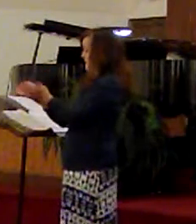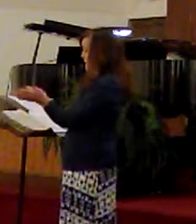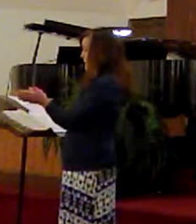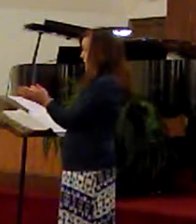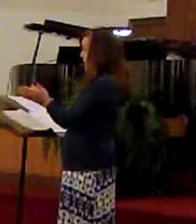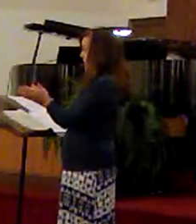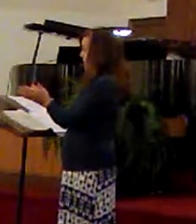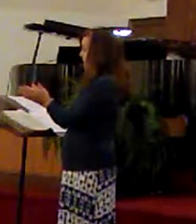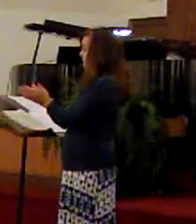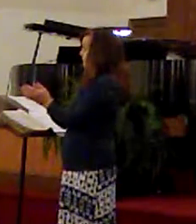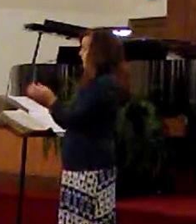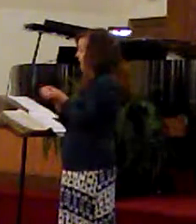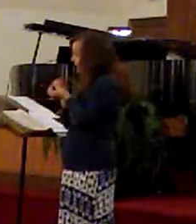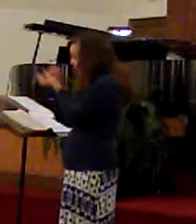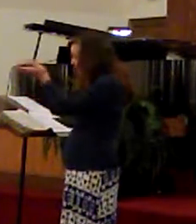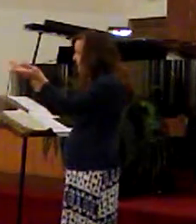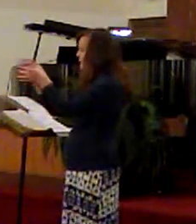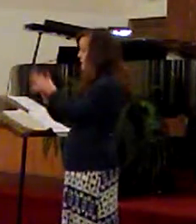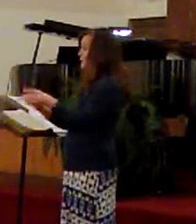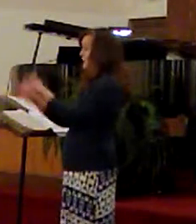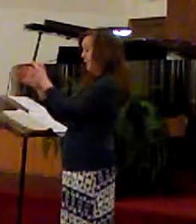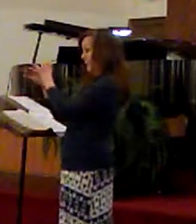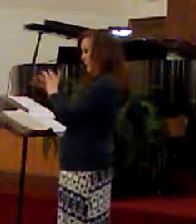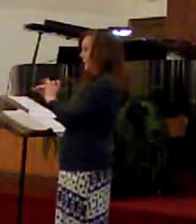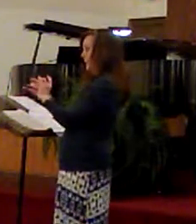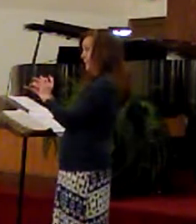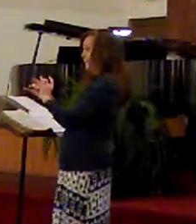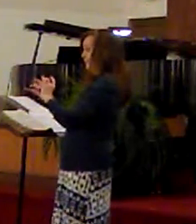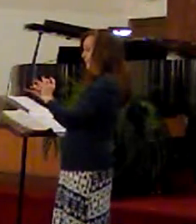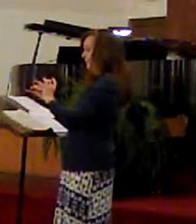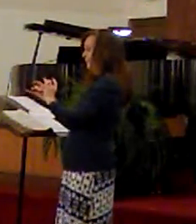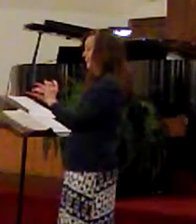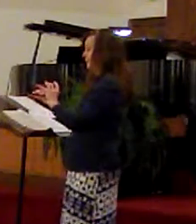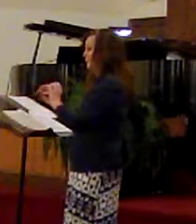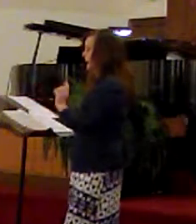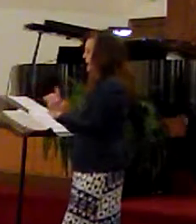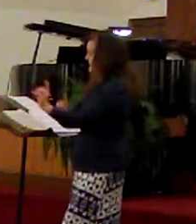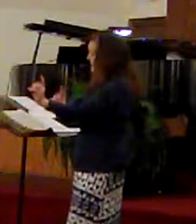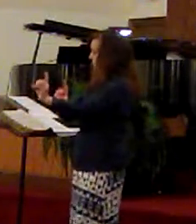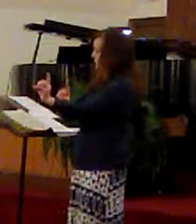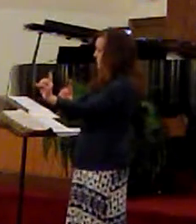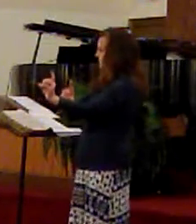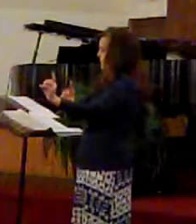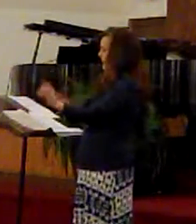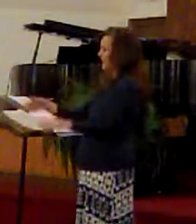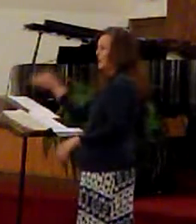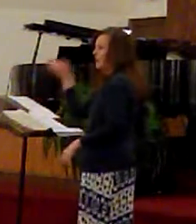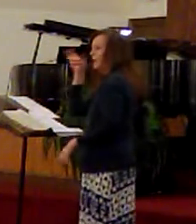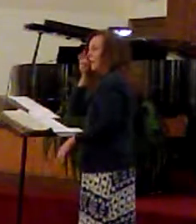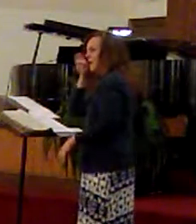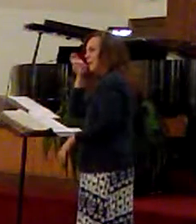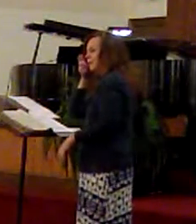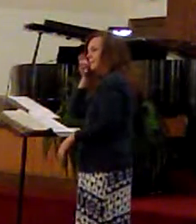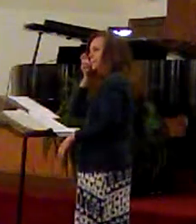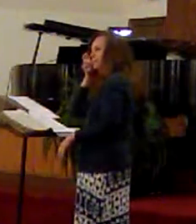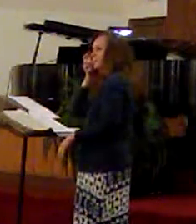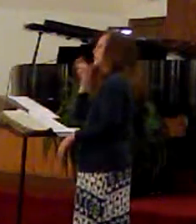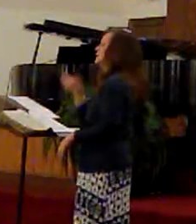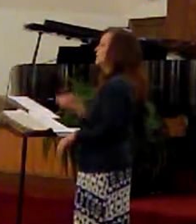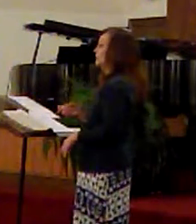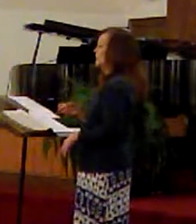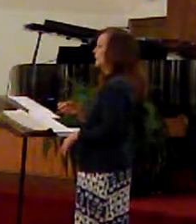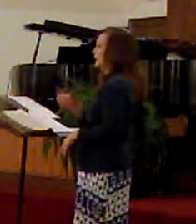gives a parable. He gives the parable, and his disciples are there, and they heard it, and then what